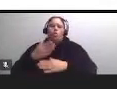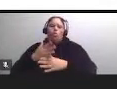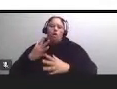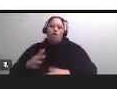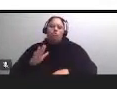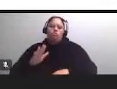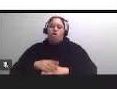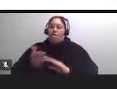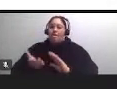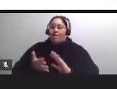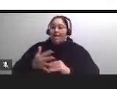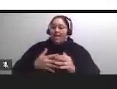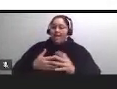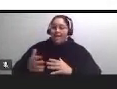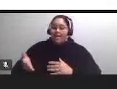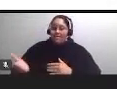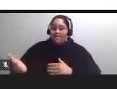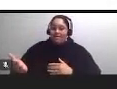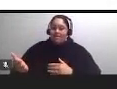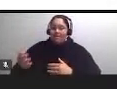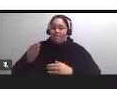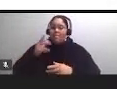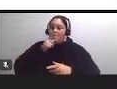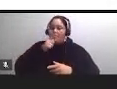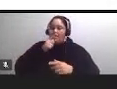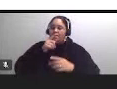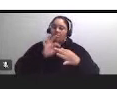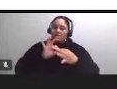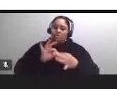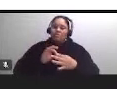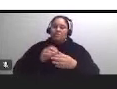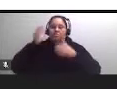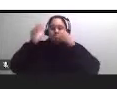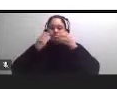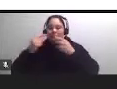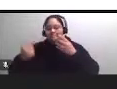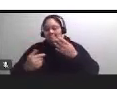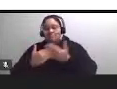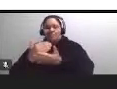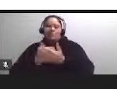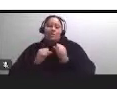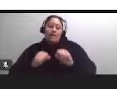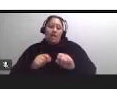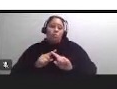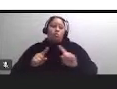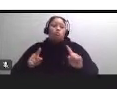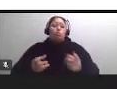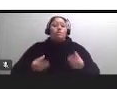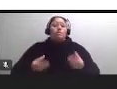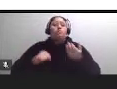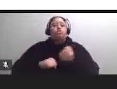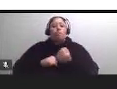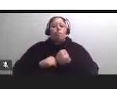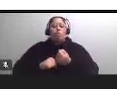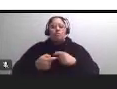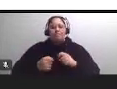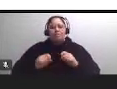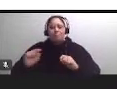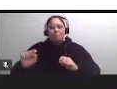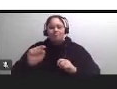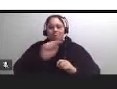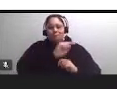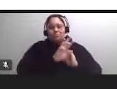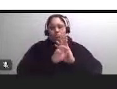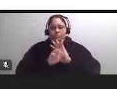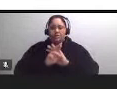about upcoming public engagement initiatives and so on, and then also to get the support of those two-song